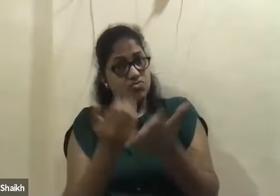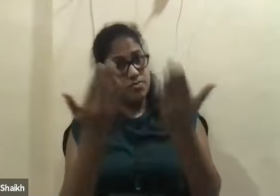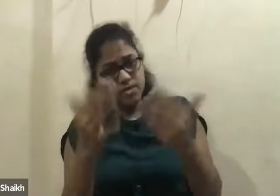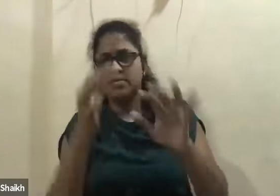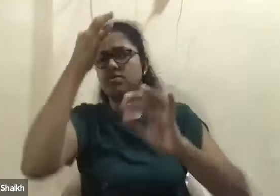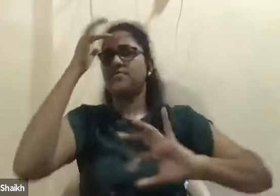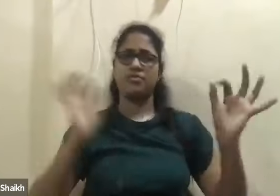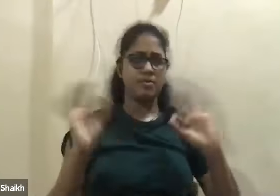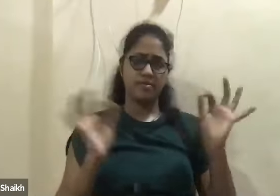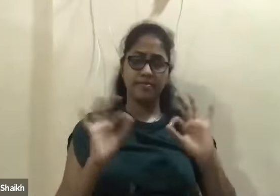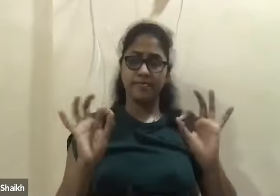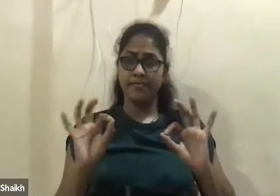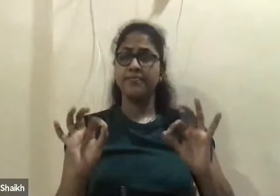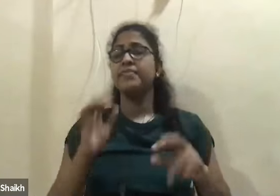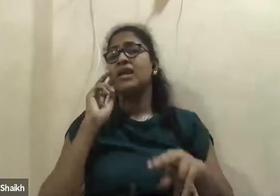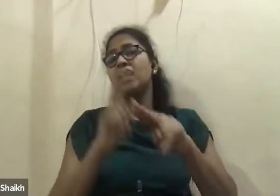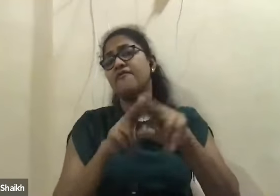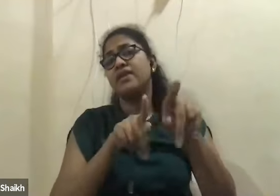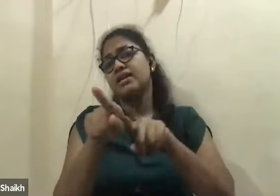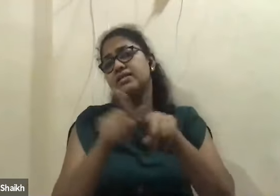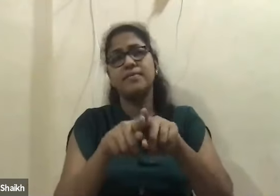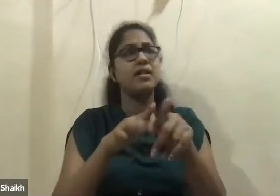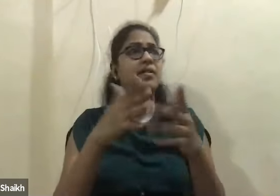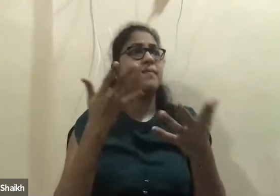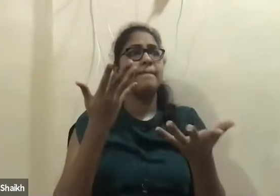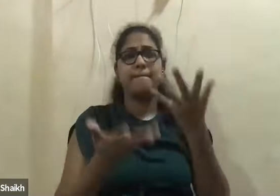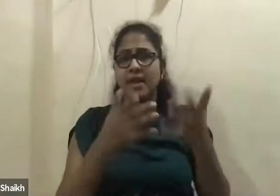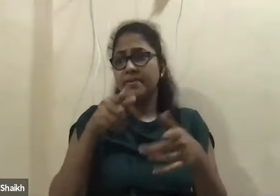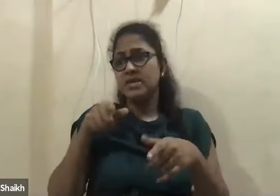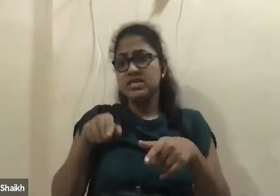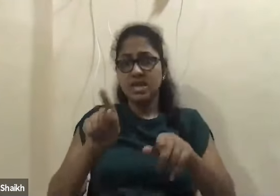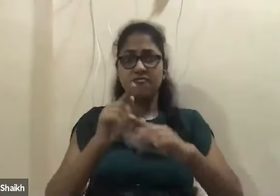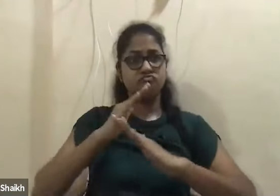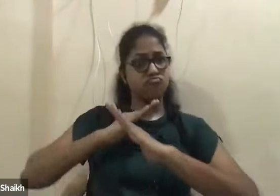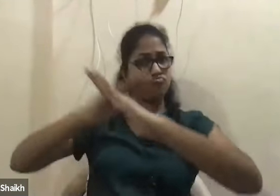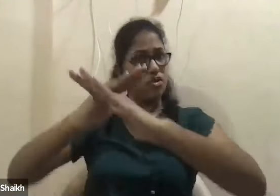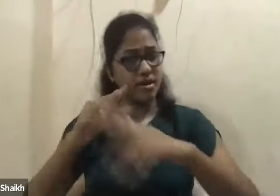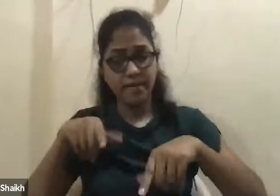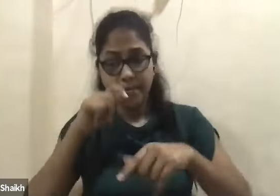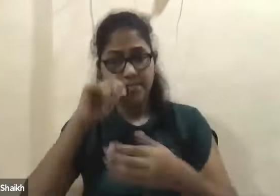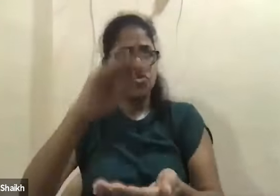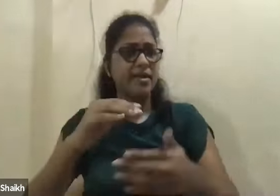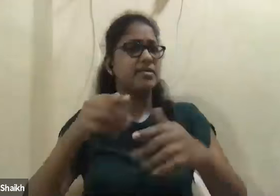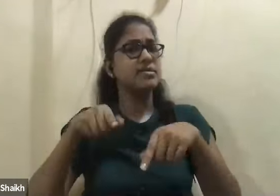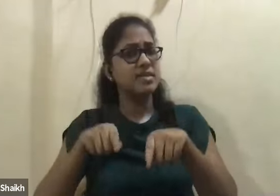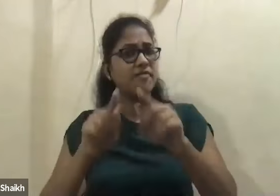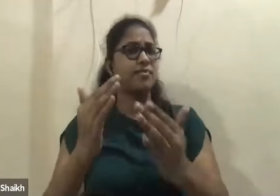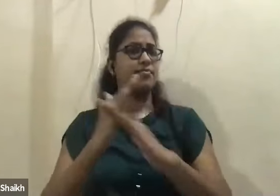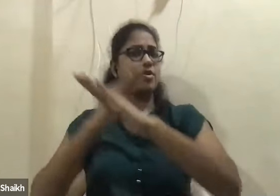If suppose he's accused of something, if he's able to defend himself, all of that, then there's no problem. Okay. Otherwise, you